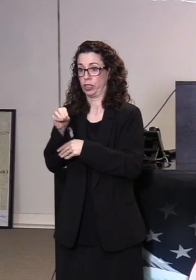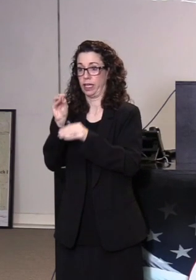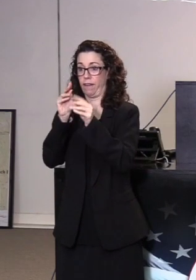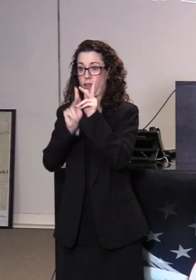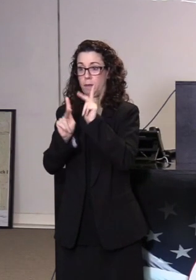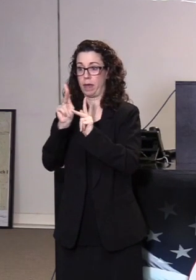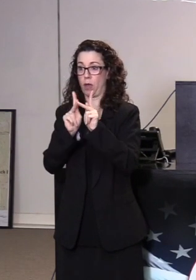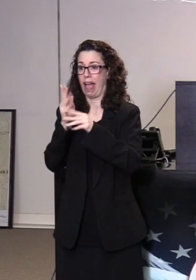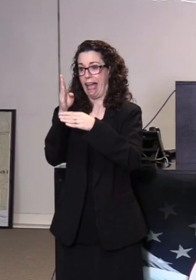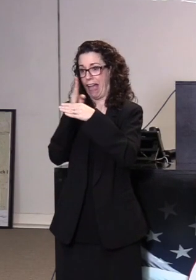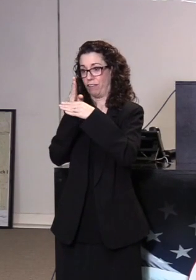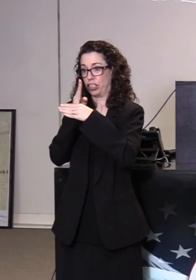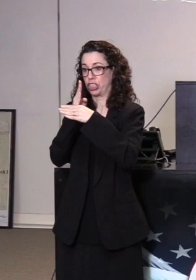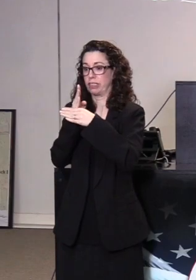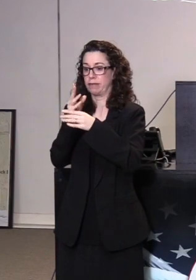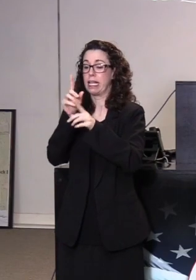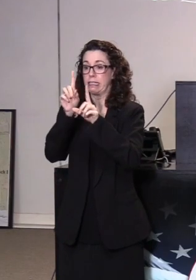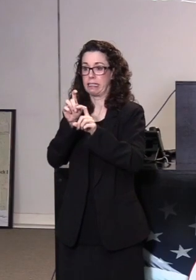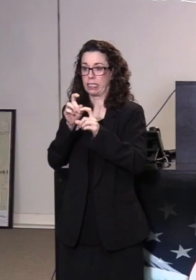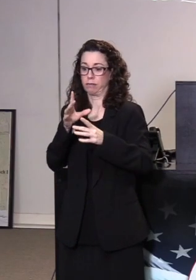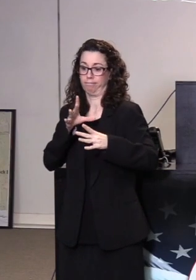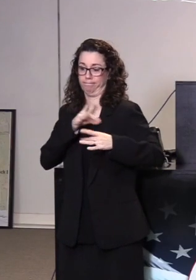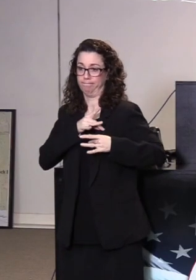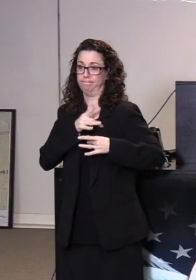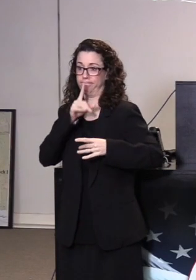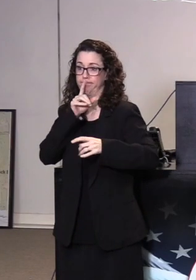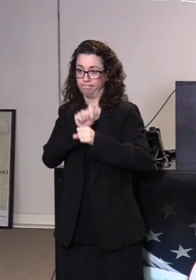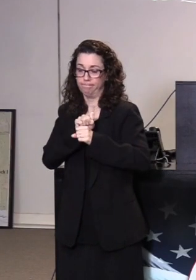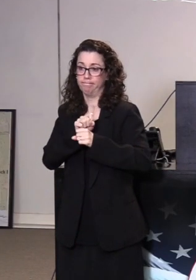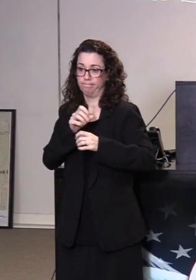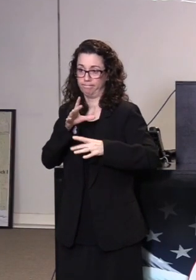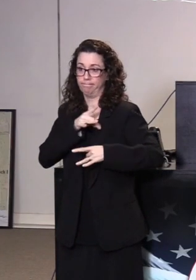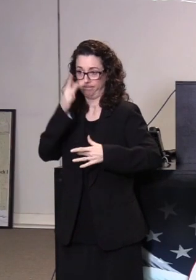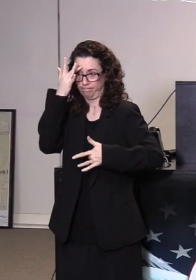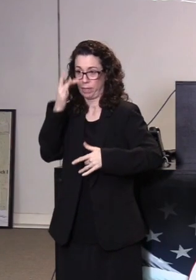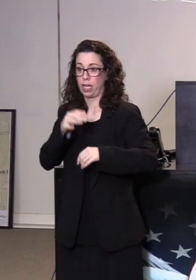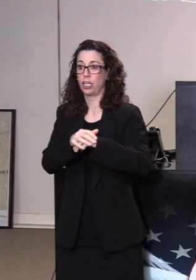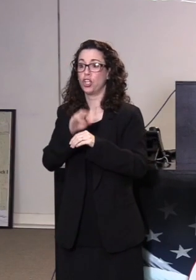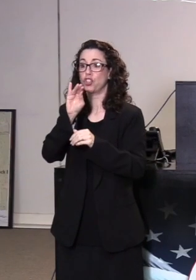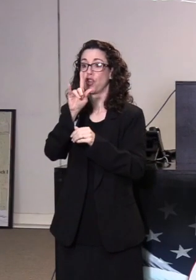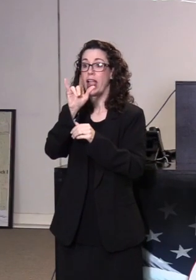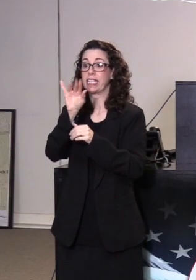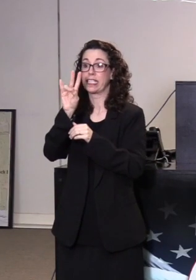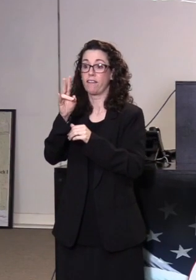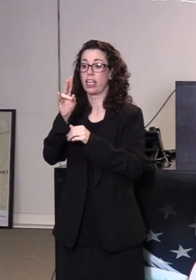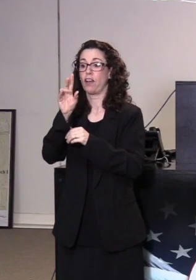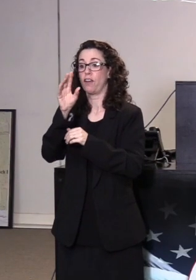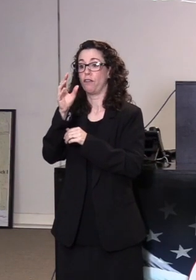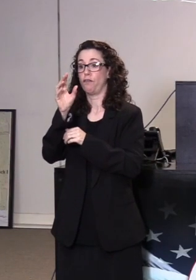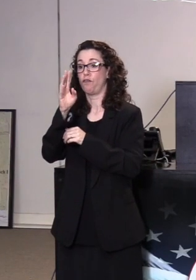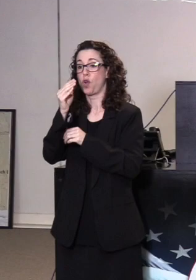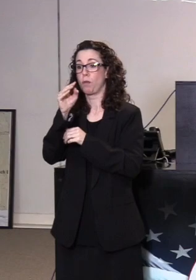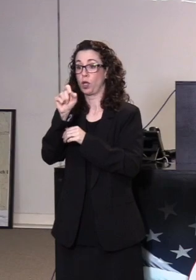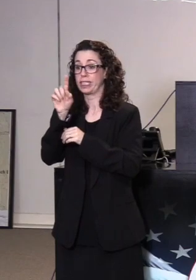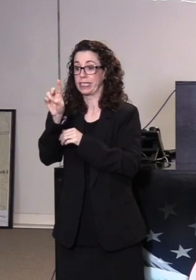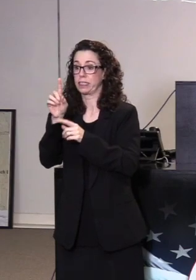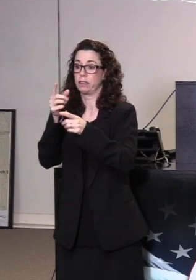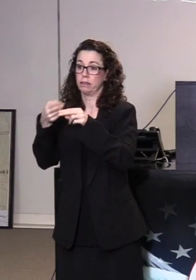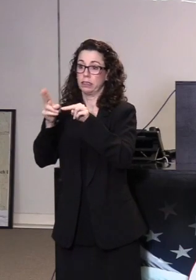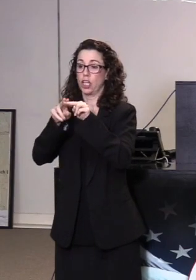people average testing positive. July the 7th, on a 14-day average, that 6.6 went to 25 per